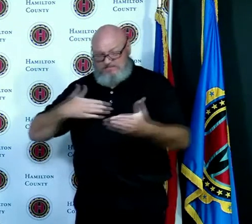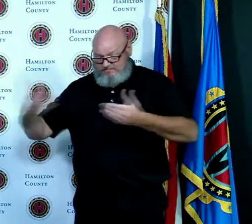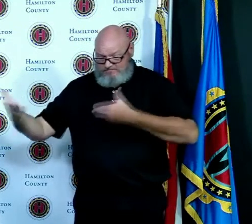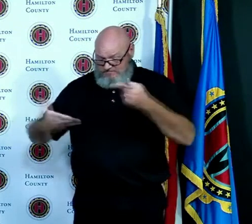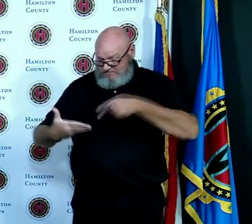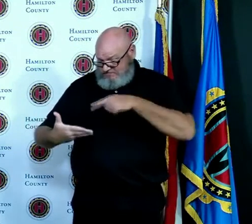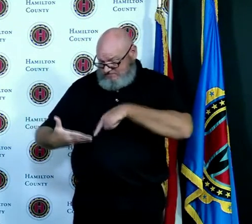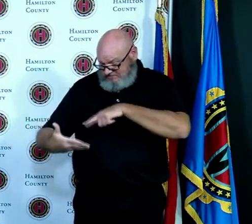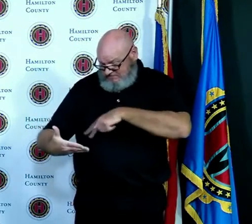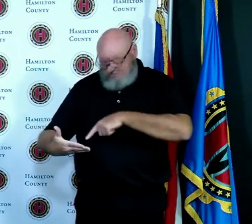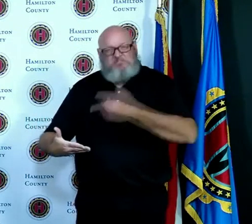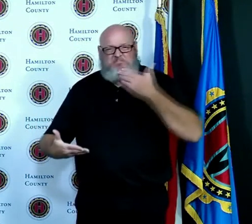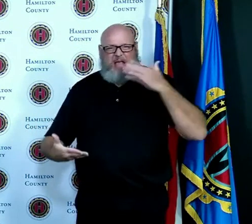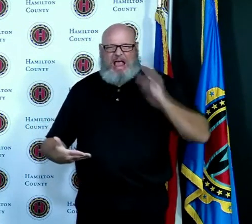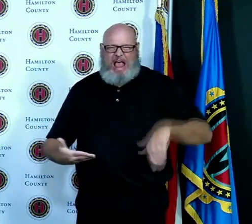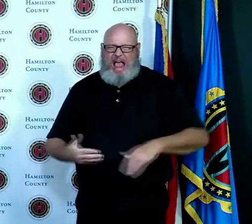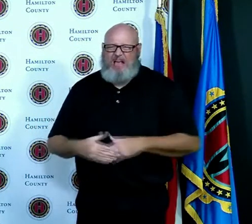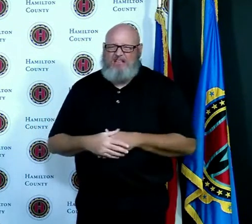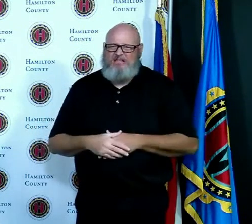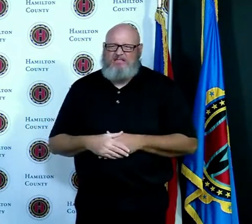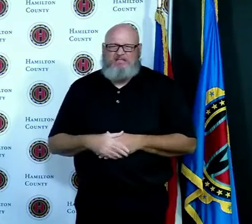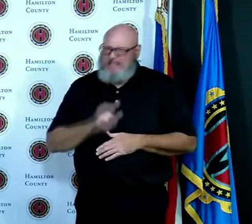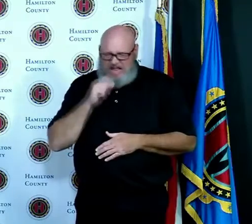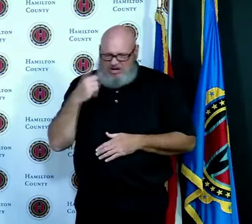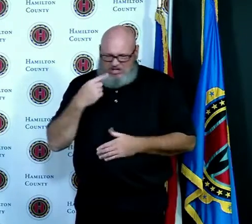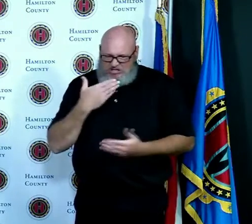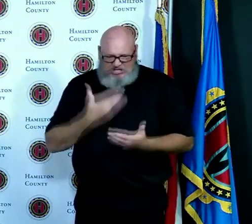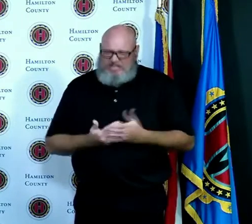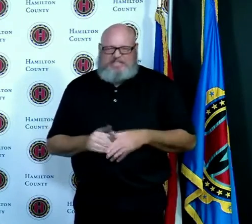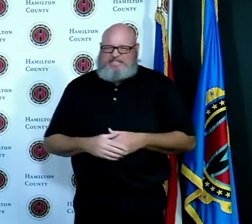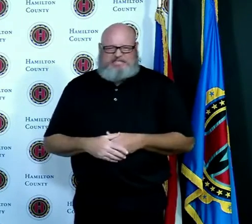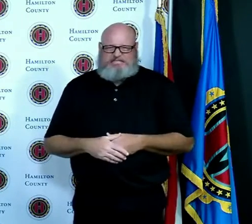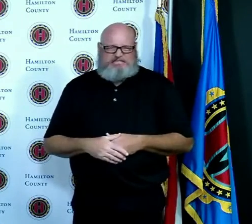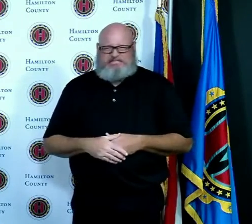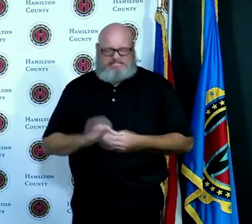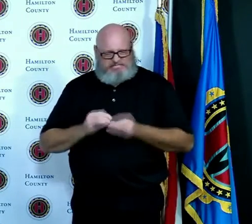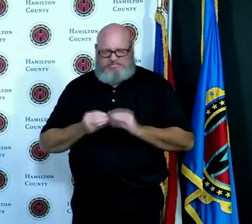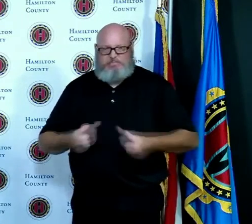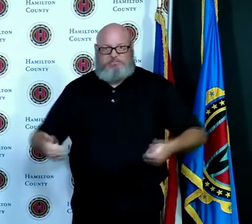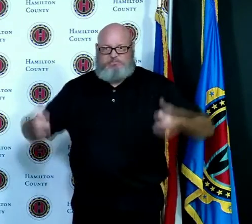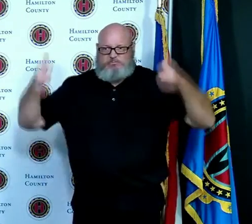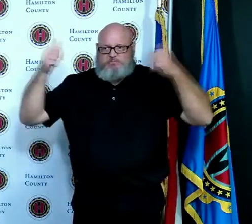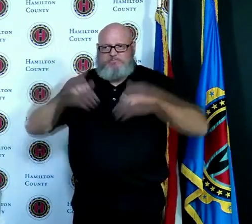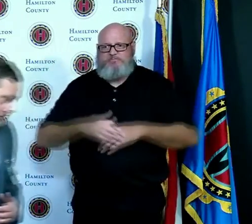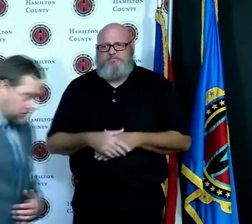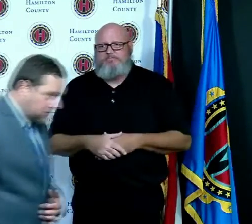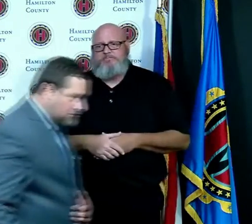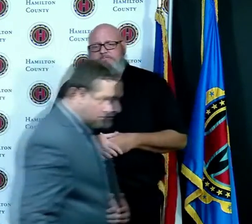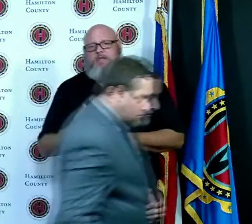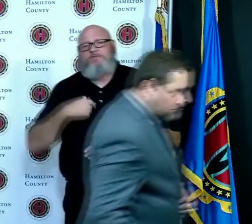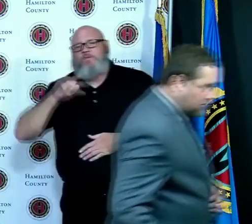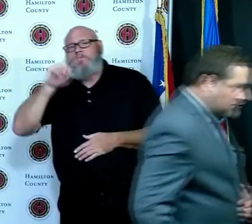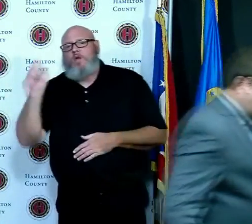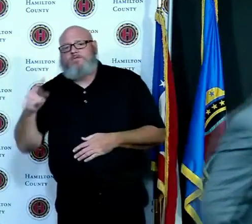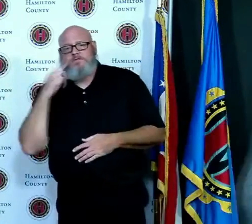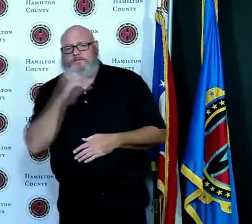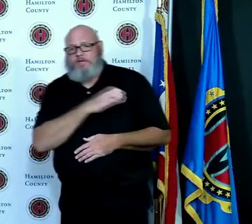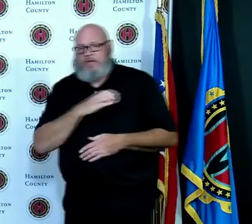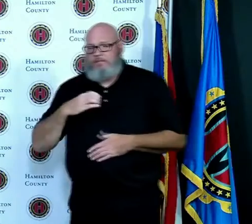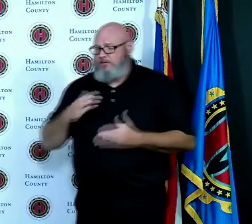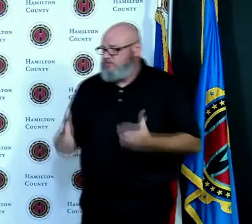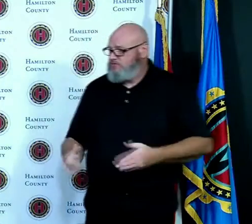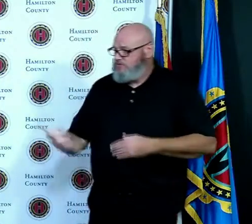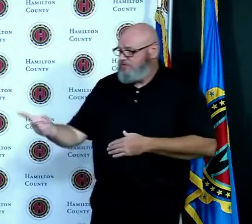Thank you. You're welcome. Our next question is for Commissioner Dreihaus from James Pilcher with Local 12.